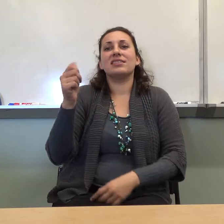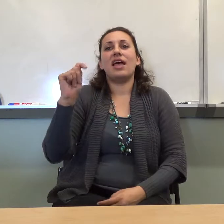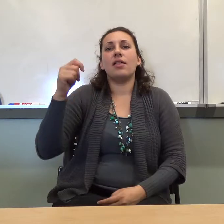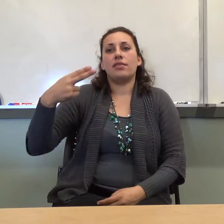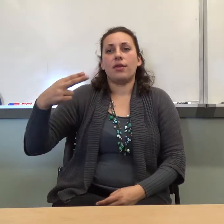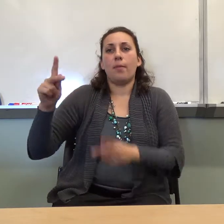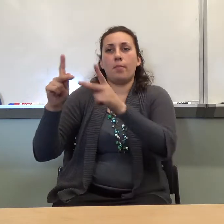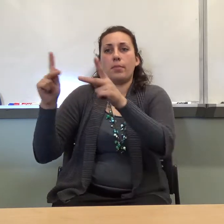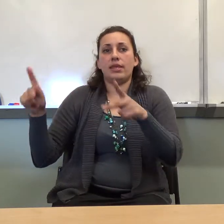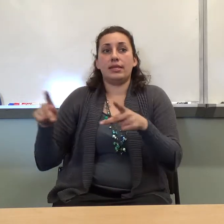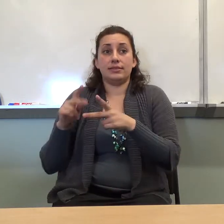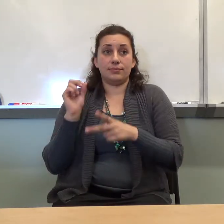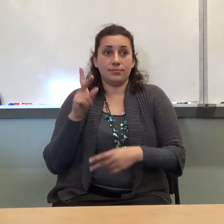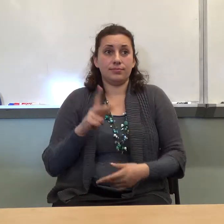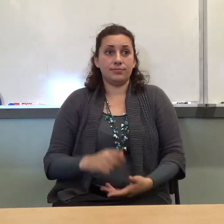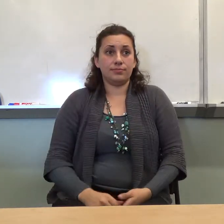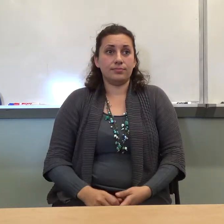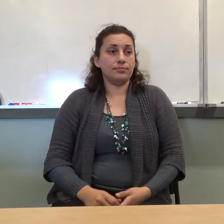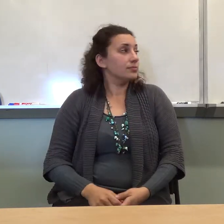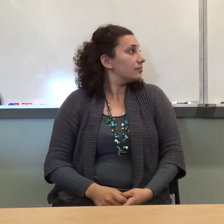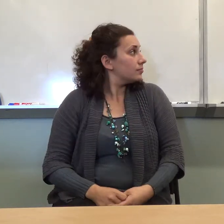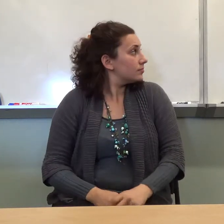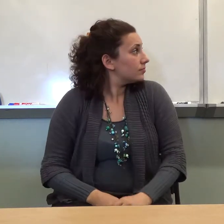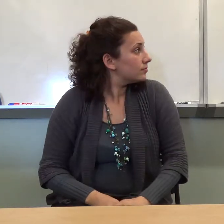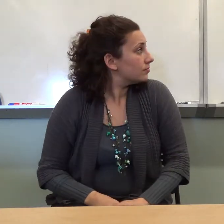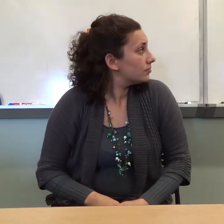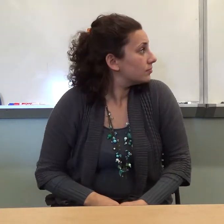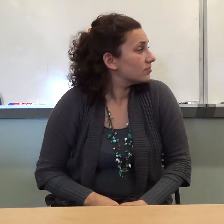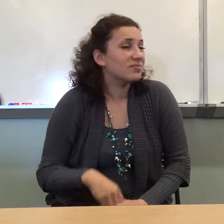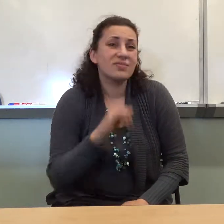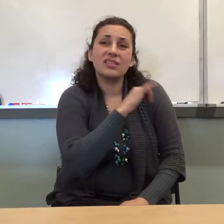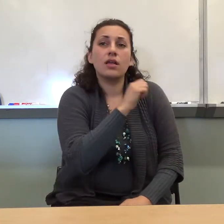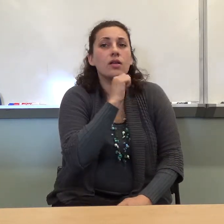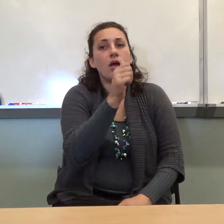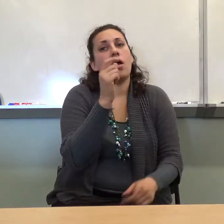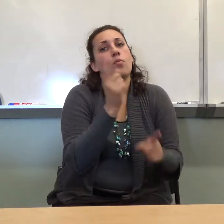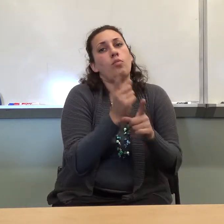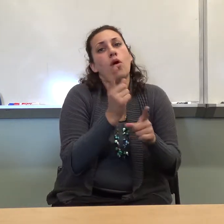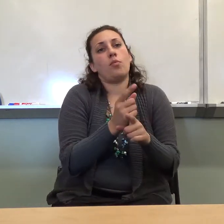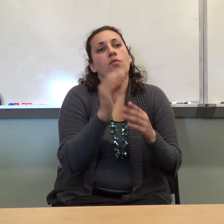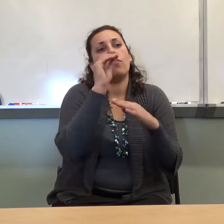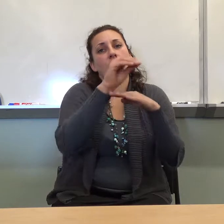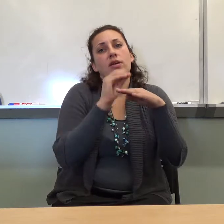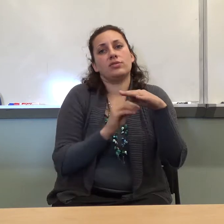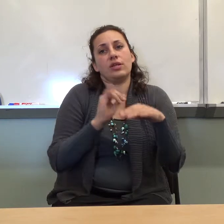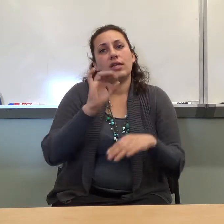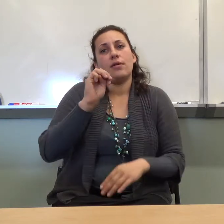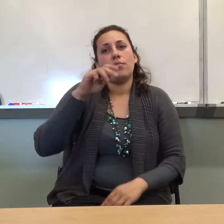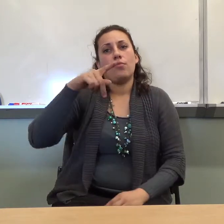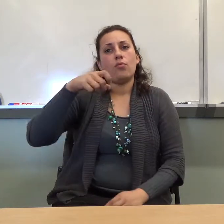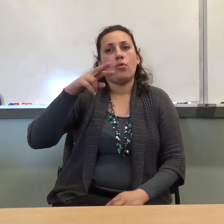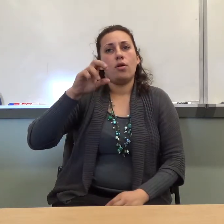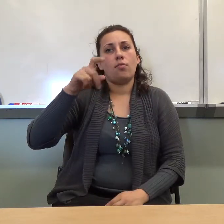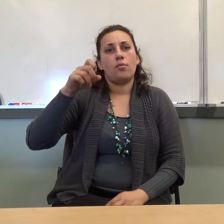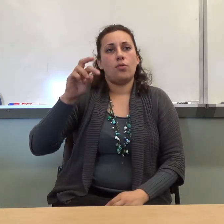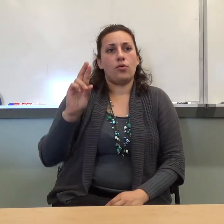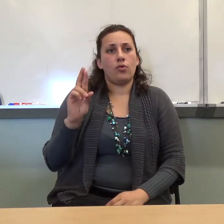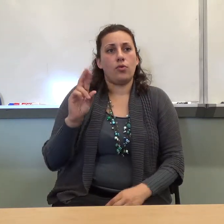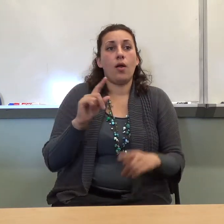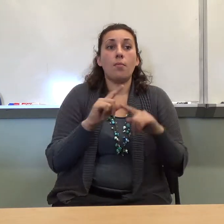Okay, now that's an improper fraction, of course, but we can certainly do the division. We know